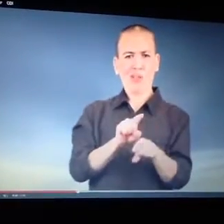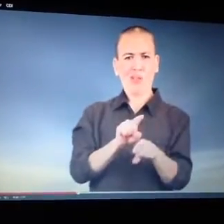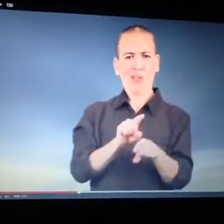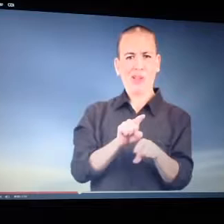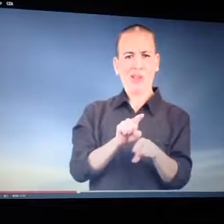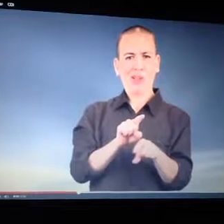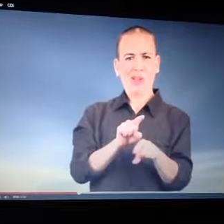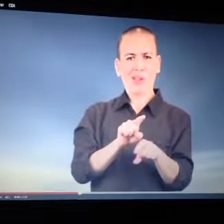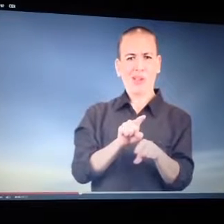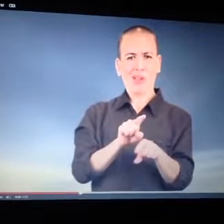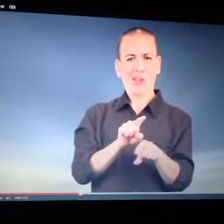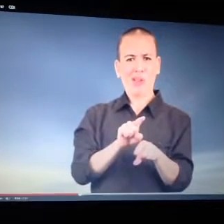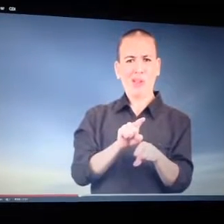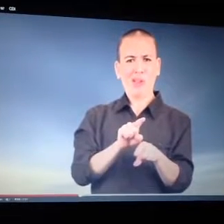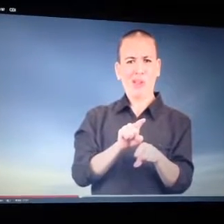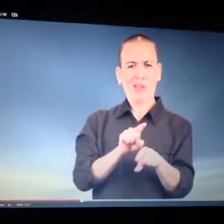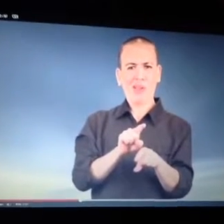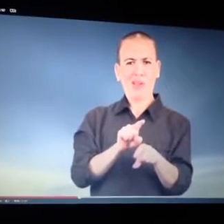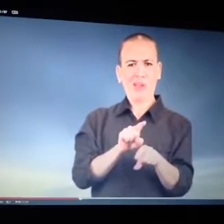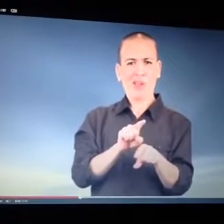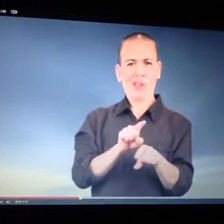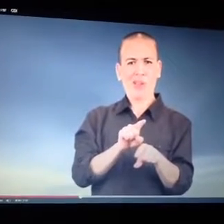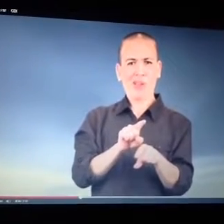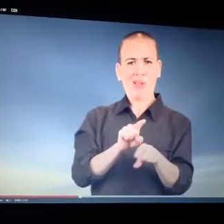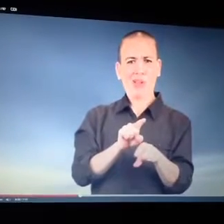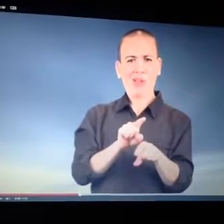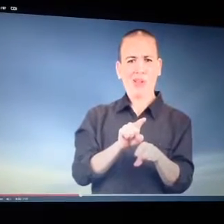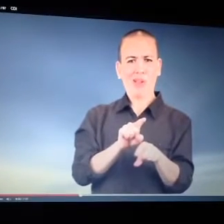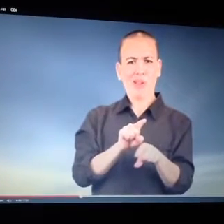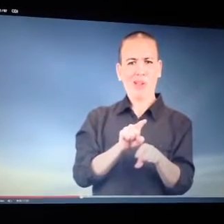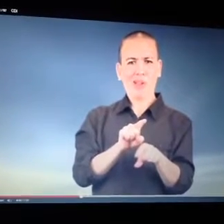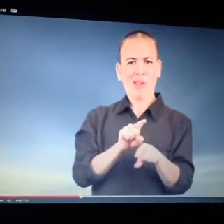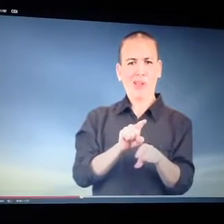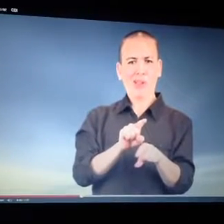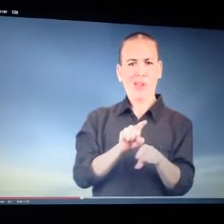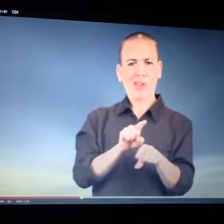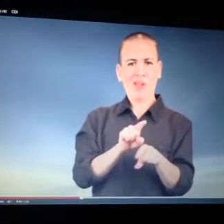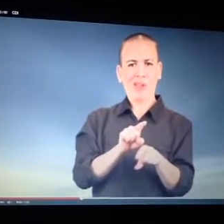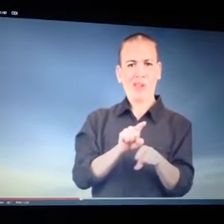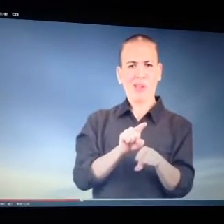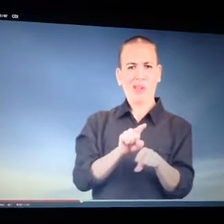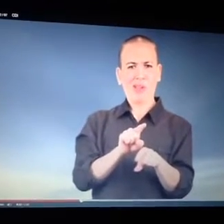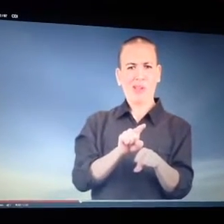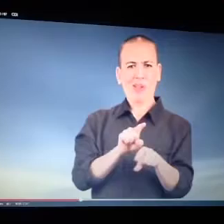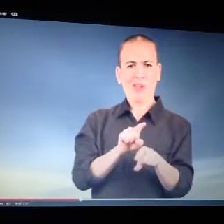They also had to learn about the ethics, the CBCs, and they also had to learn about confidentiality.